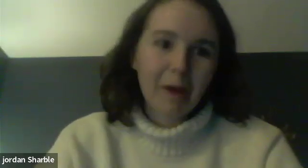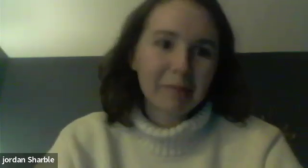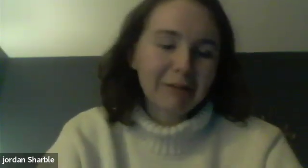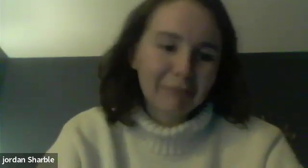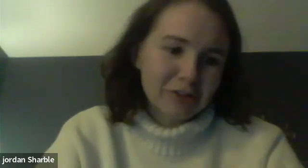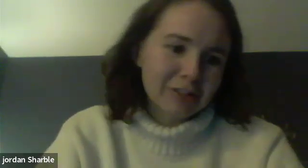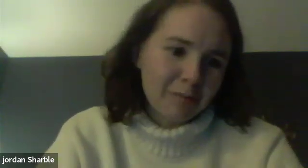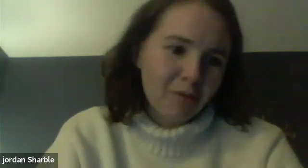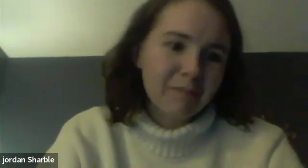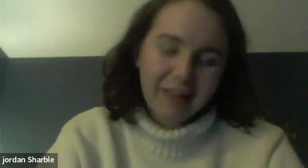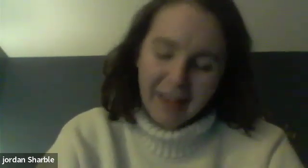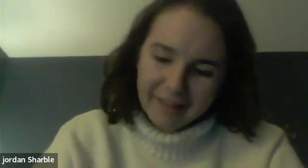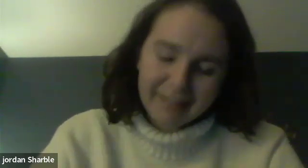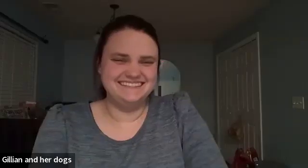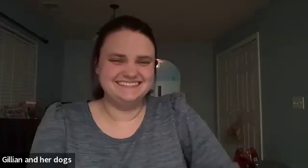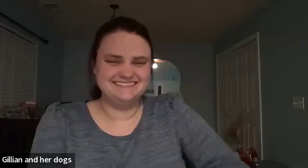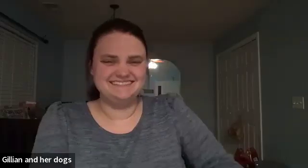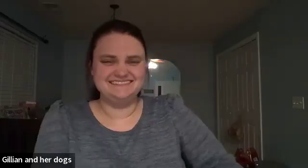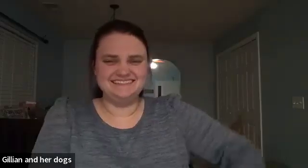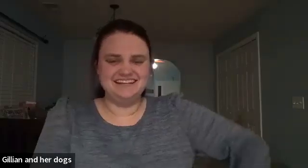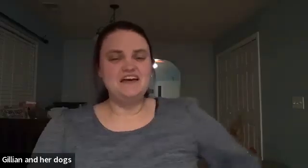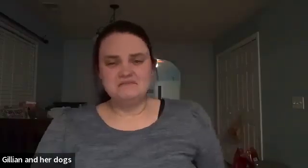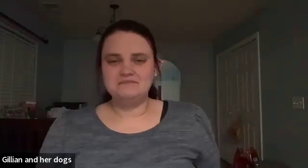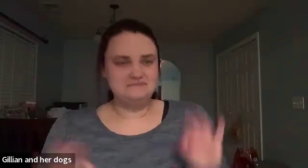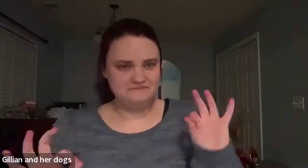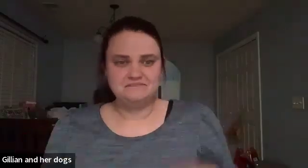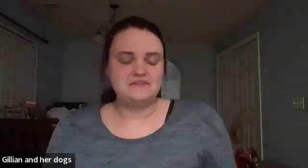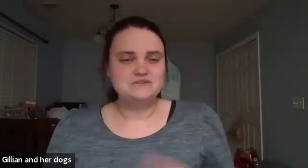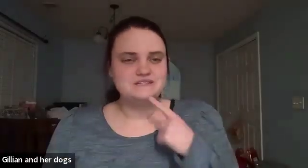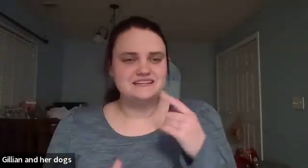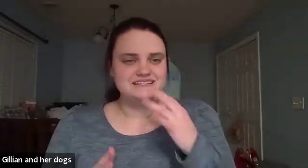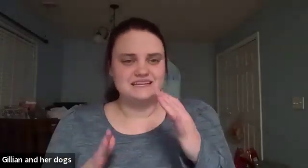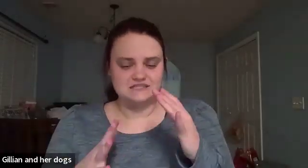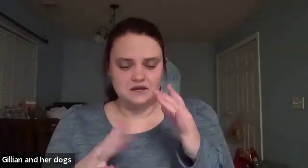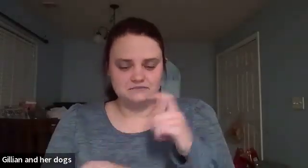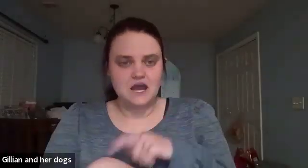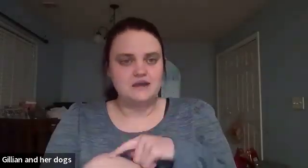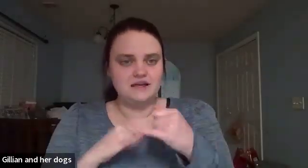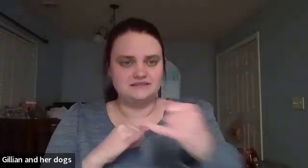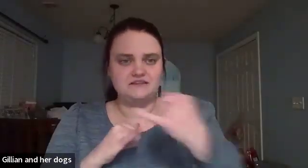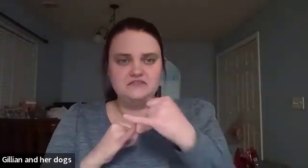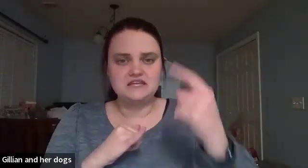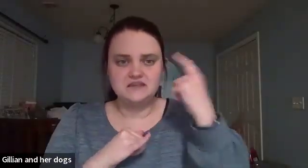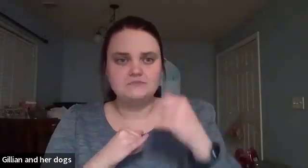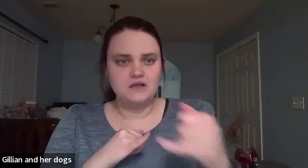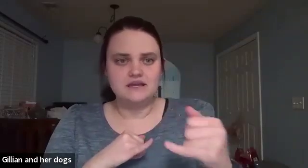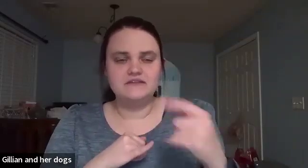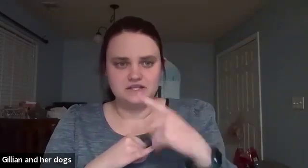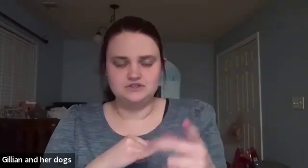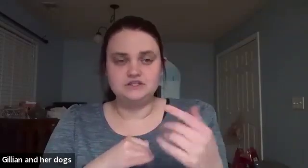need a refresher at some point, but I understand. Thank you. That's always, like I said, is timelines. Like think timeline. That usually